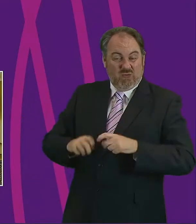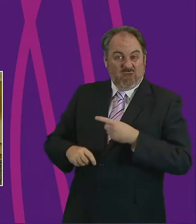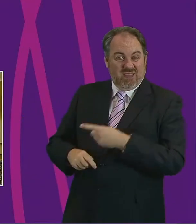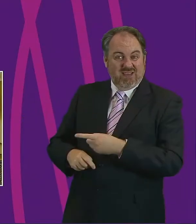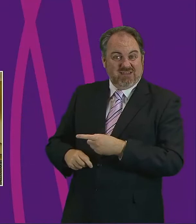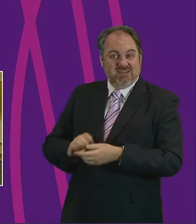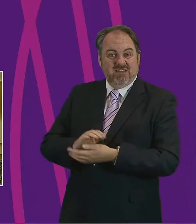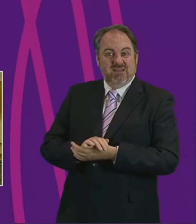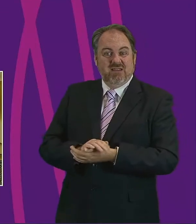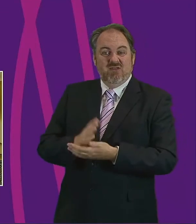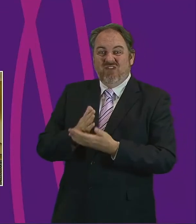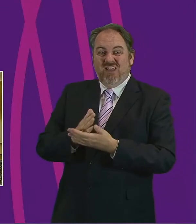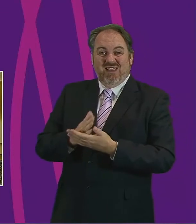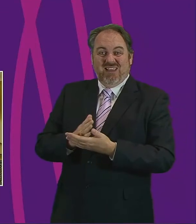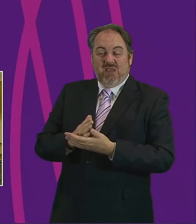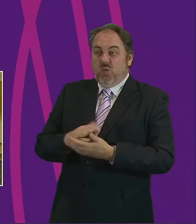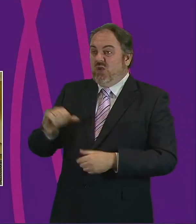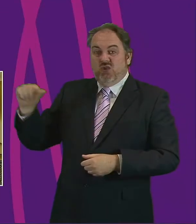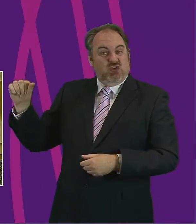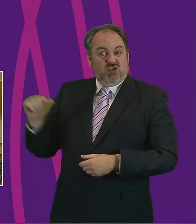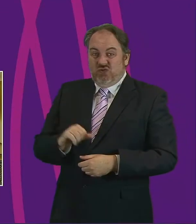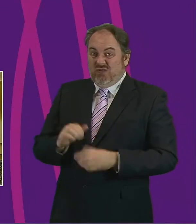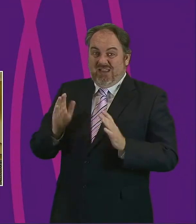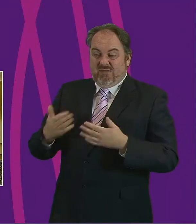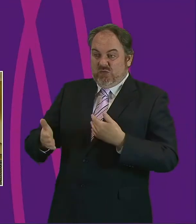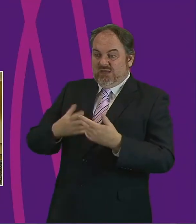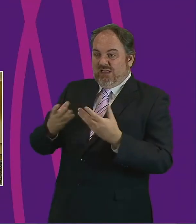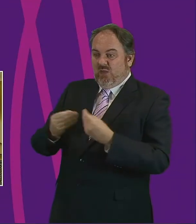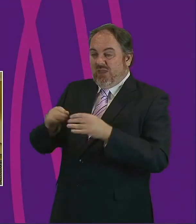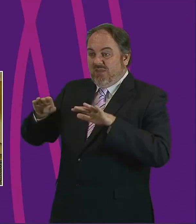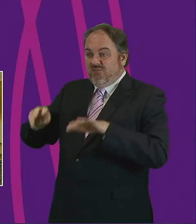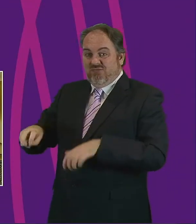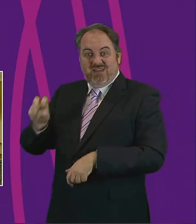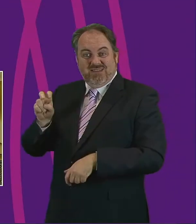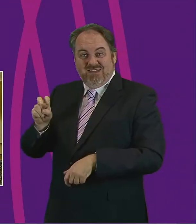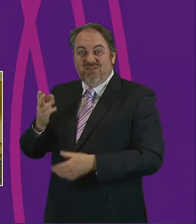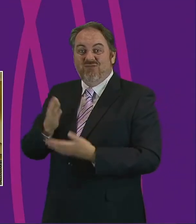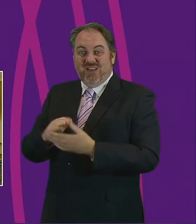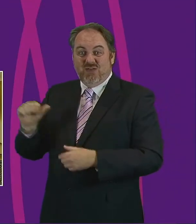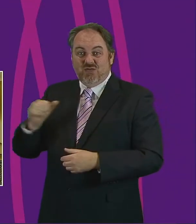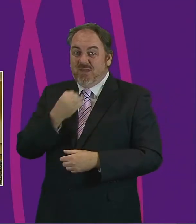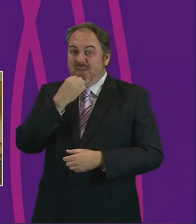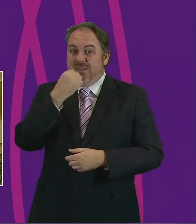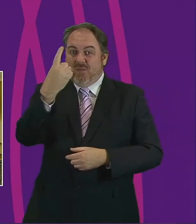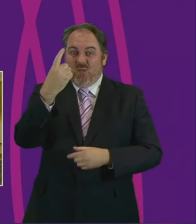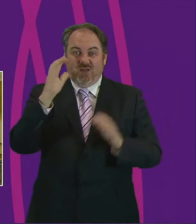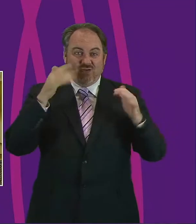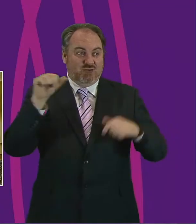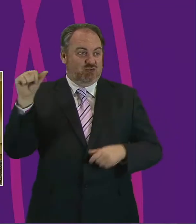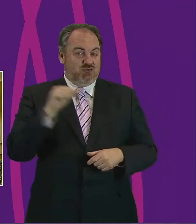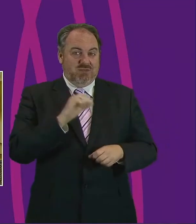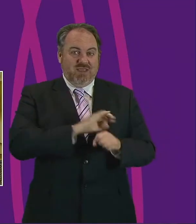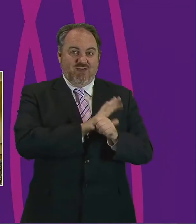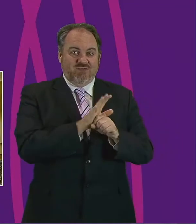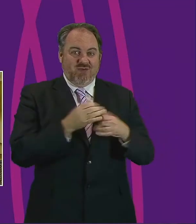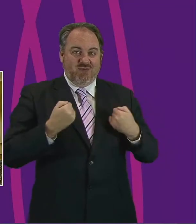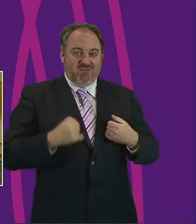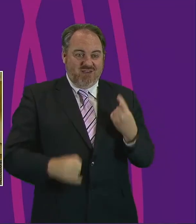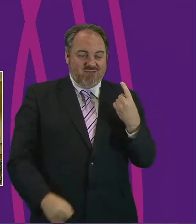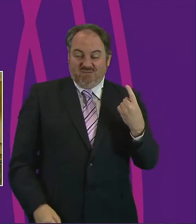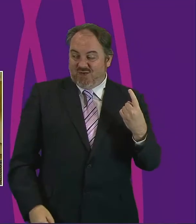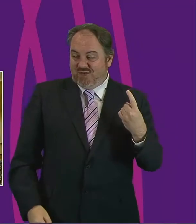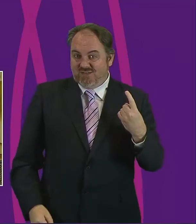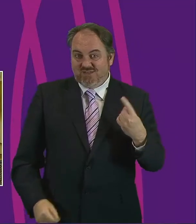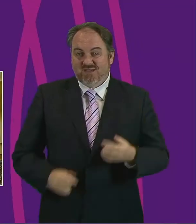shouldn't be having to address this right now, because all of our efforts and energy should be focused on trying to deal with the COVID crisis and our recovery from that. And